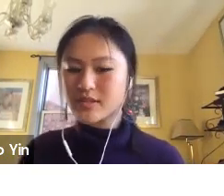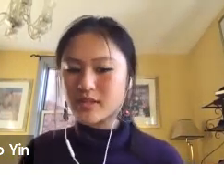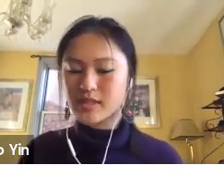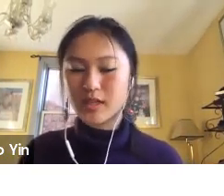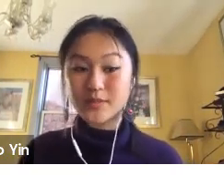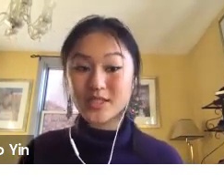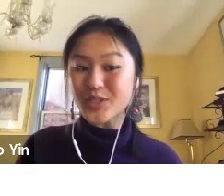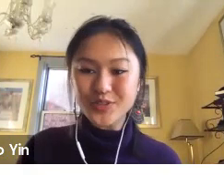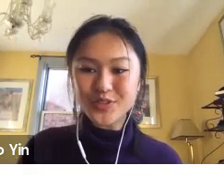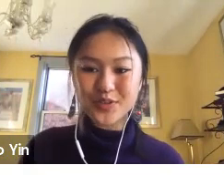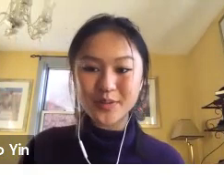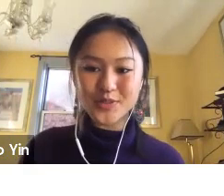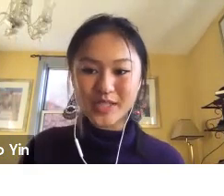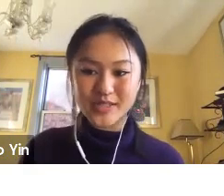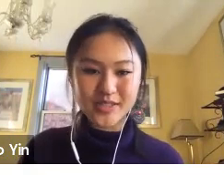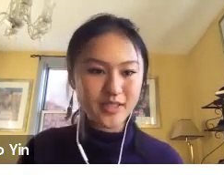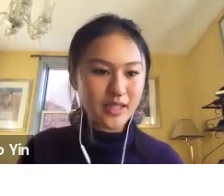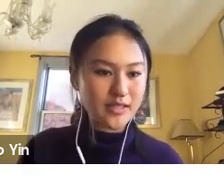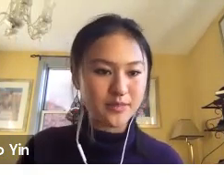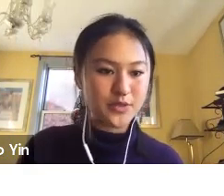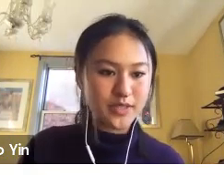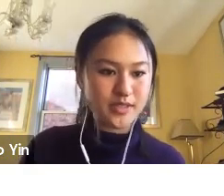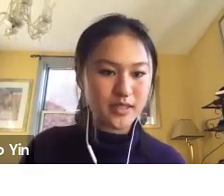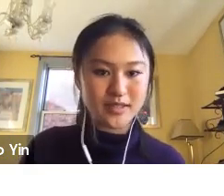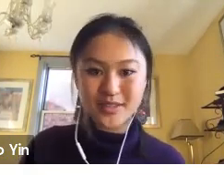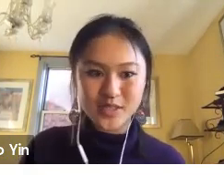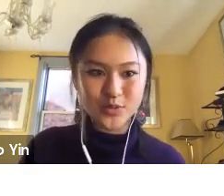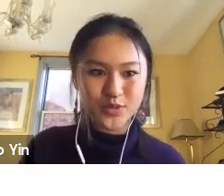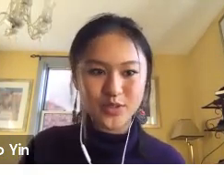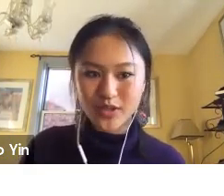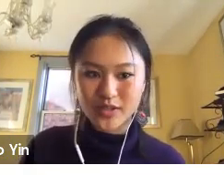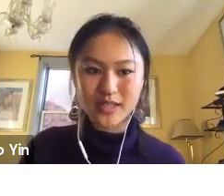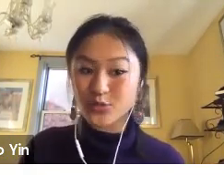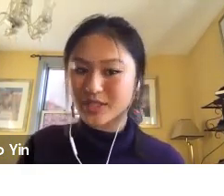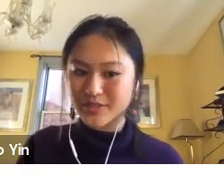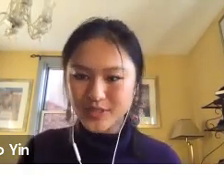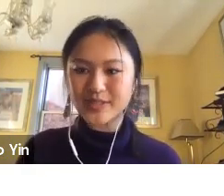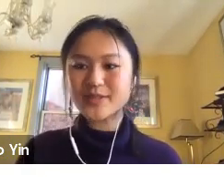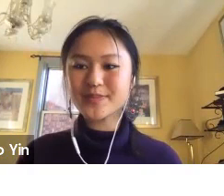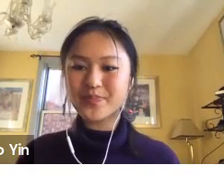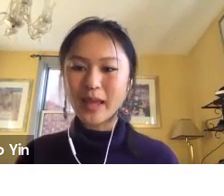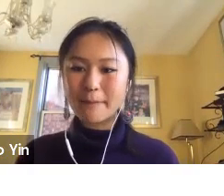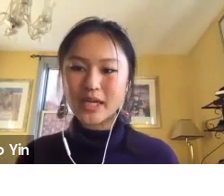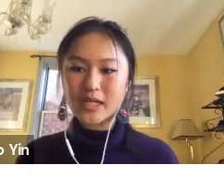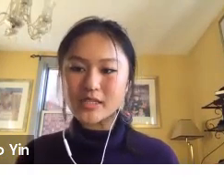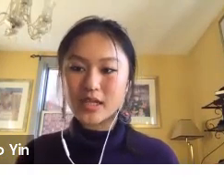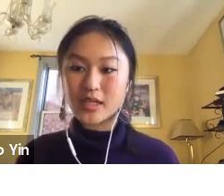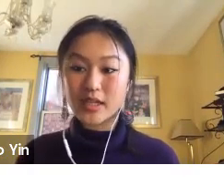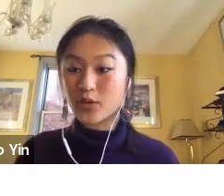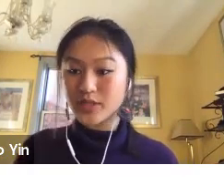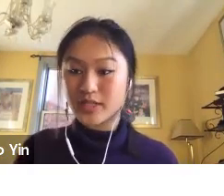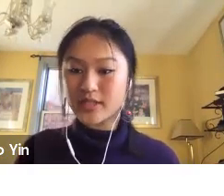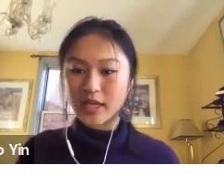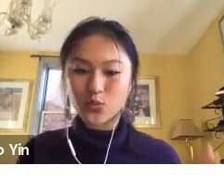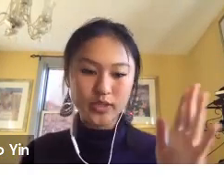But glosses still differ from translation, as you can see like the difference between the gloss and English equivalent, because